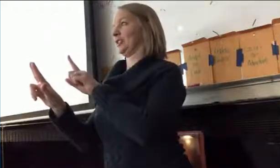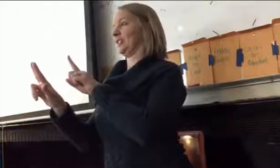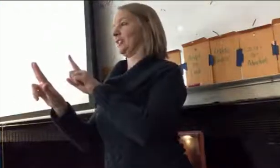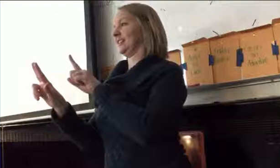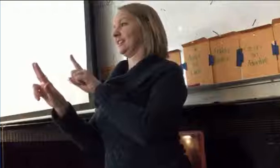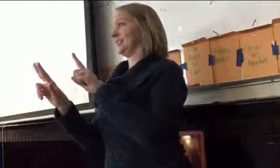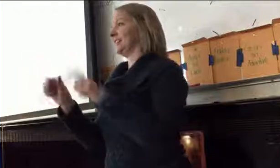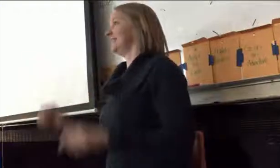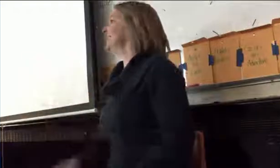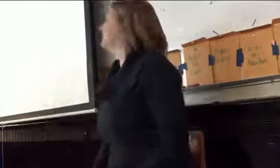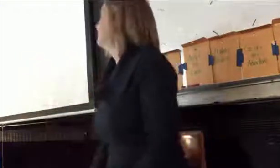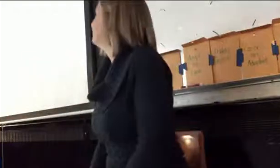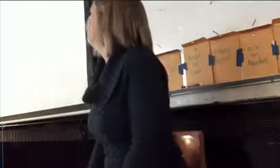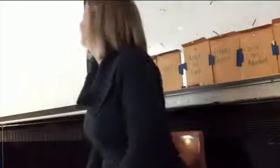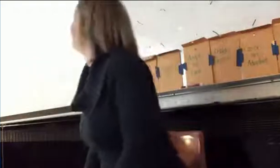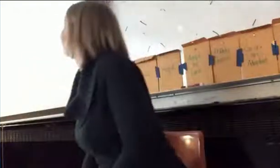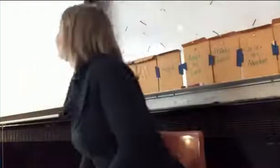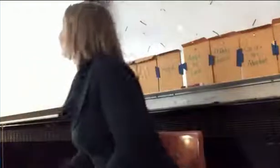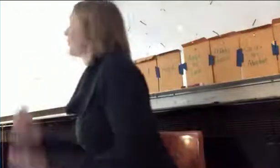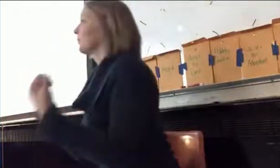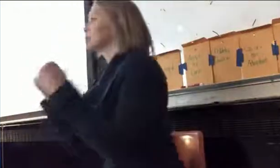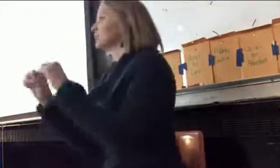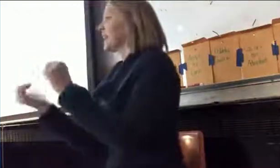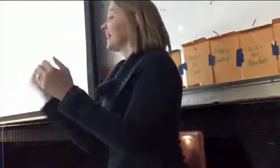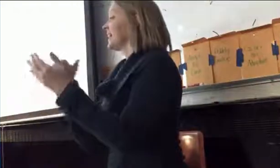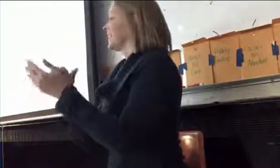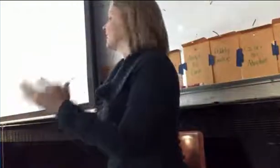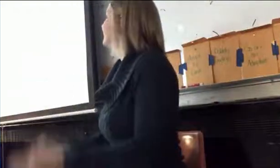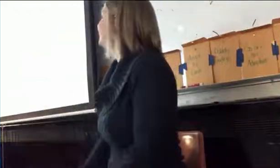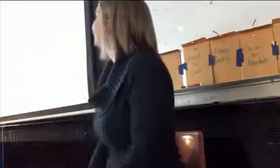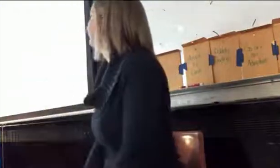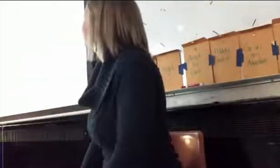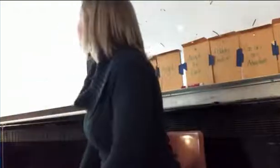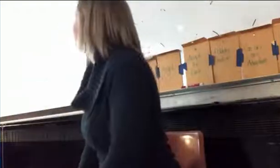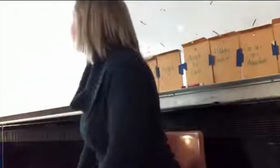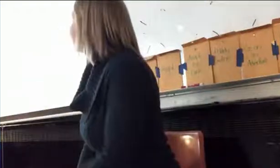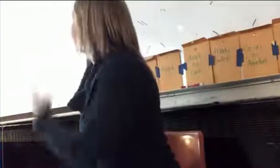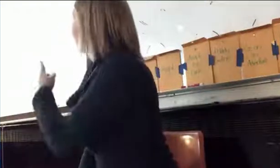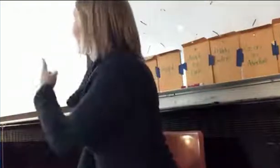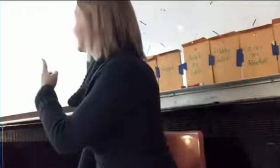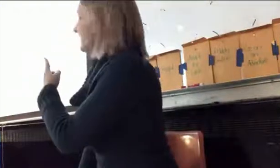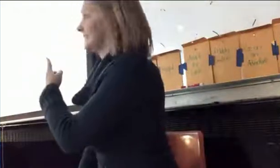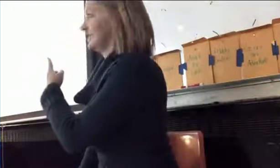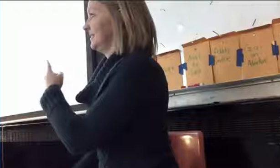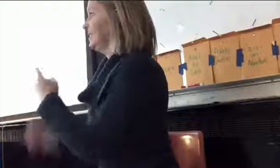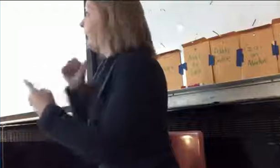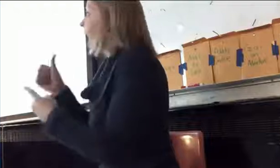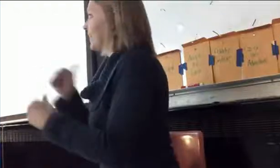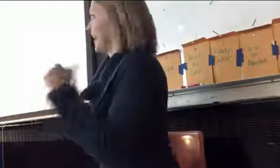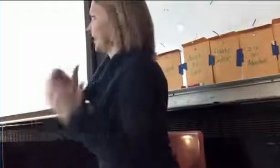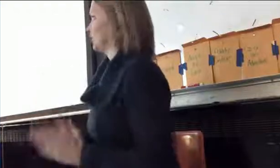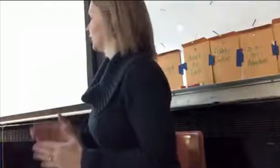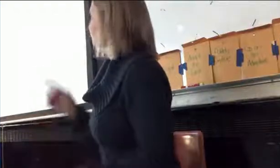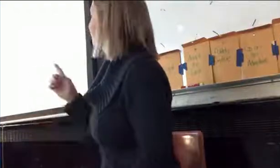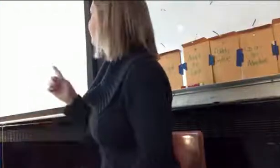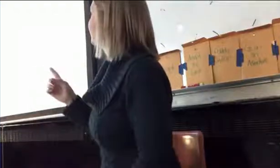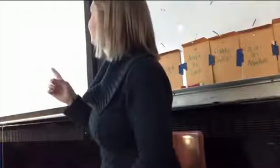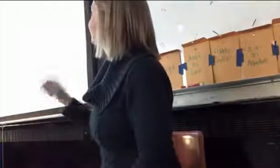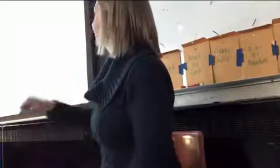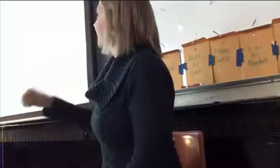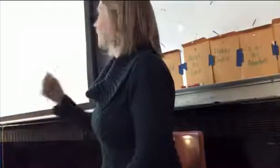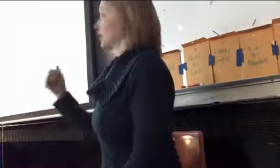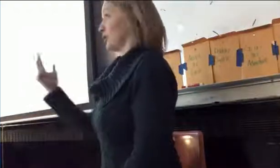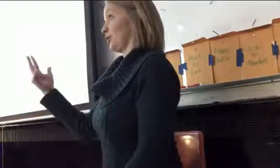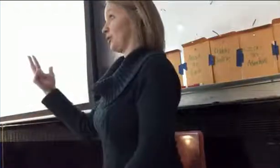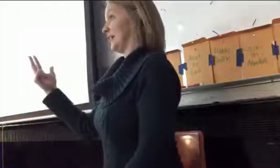wall. Now we'll try it once again. Here's the candid subject. Here comes the candid camera staff,